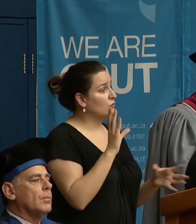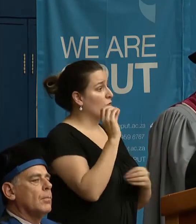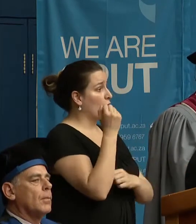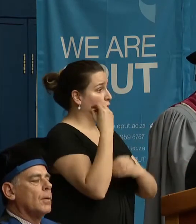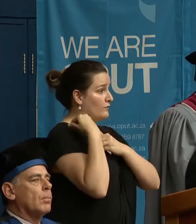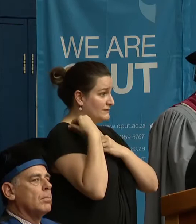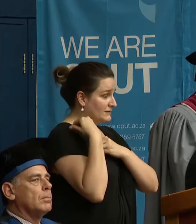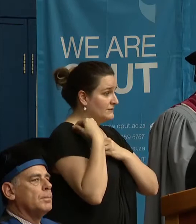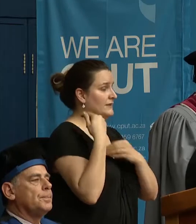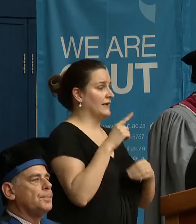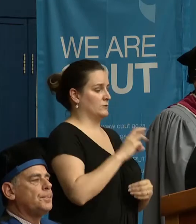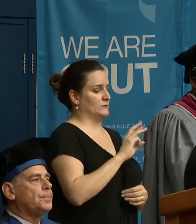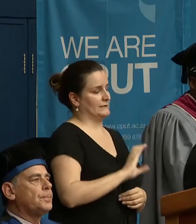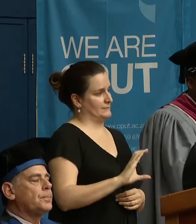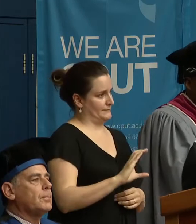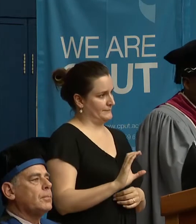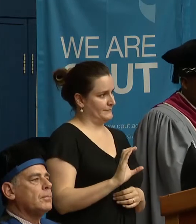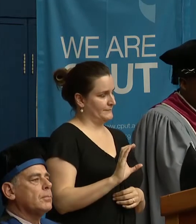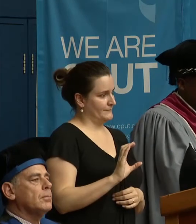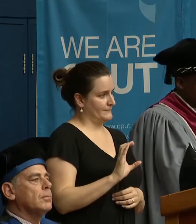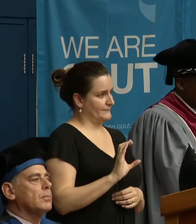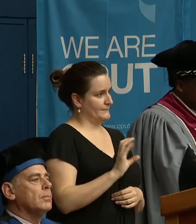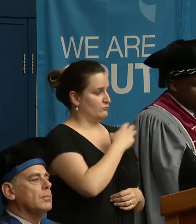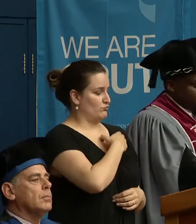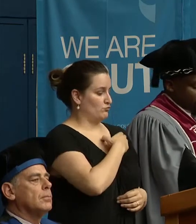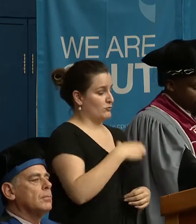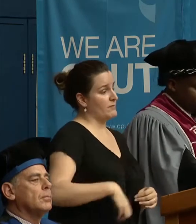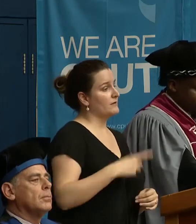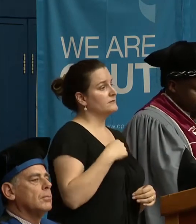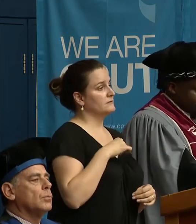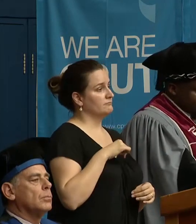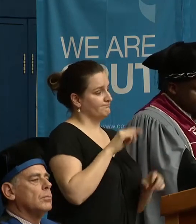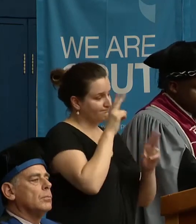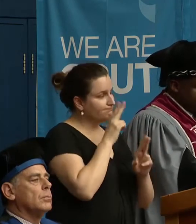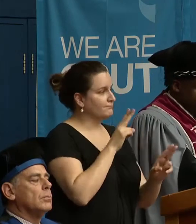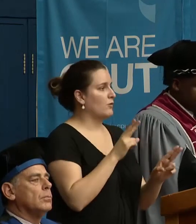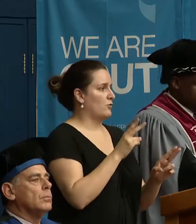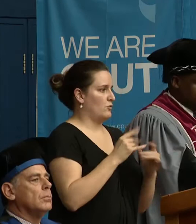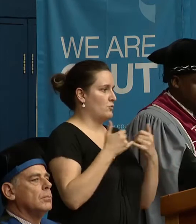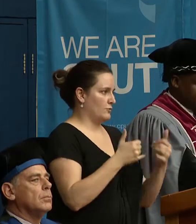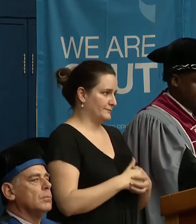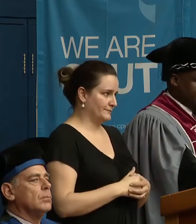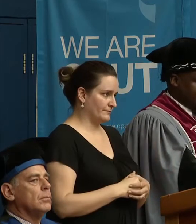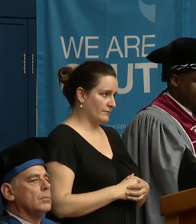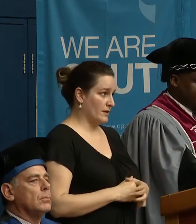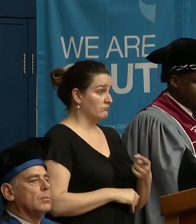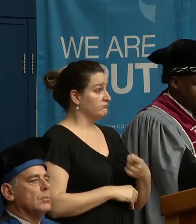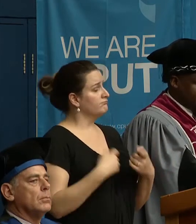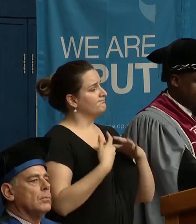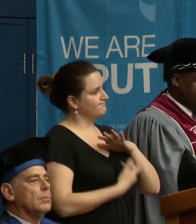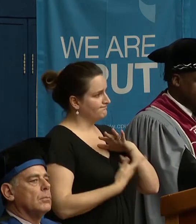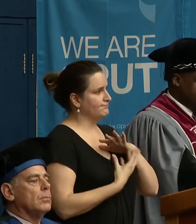Year, and the Western Cape Premier's Provincial Honors Award. Nivesh is passionate about